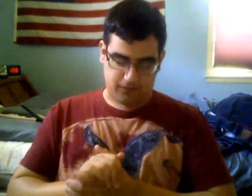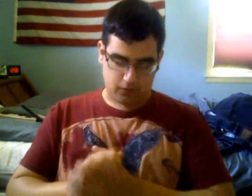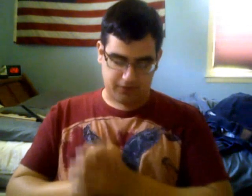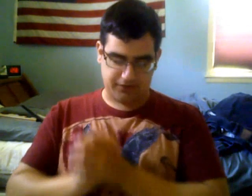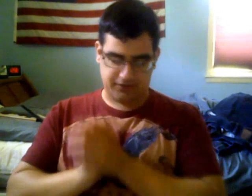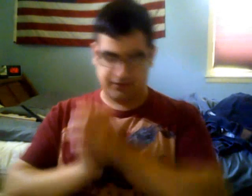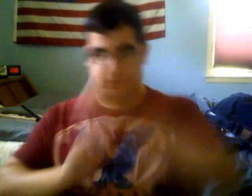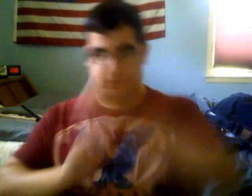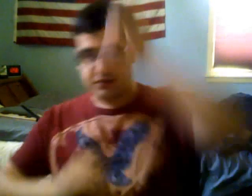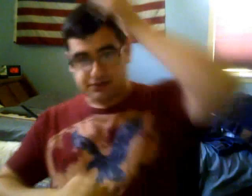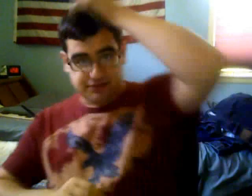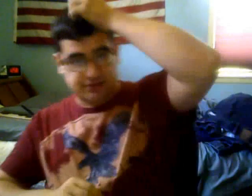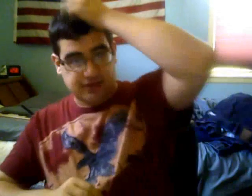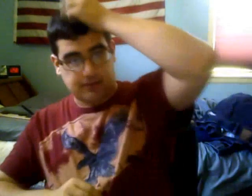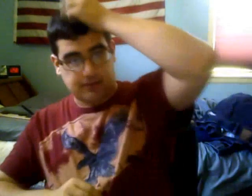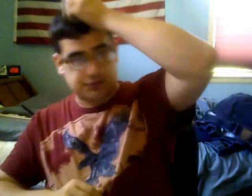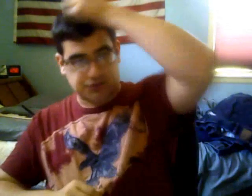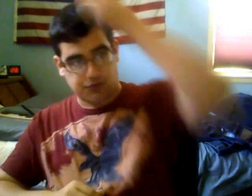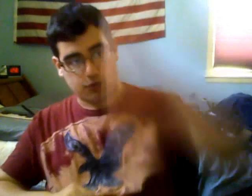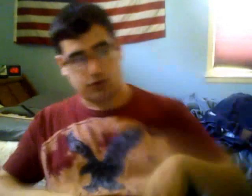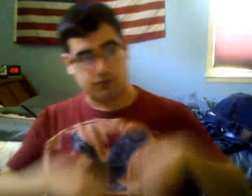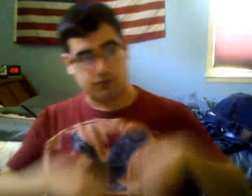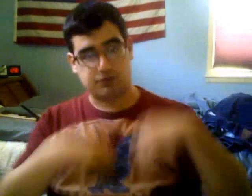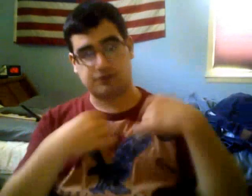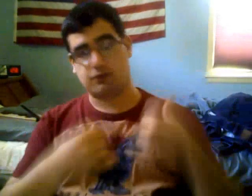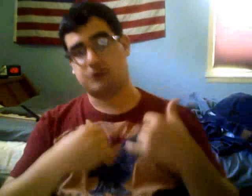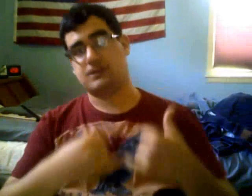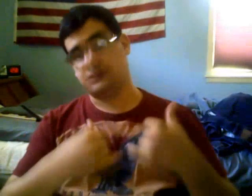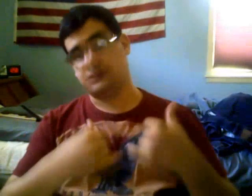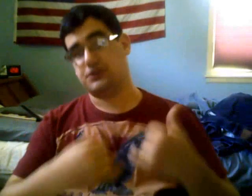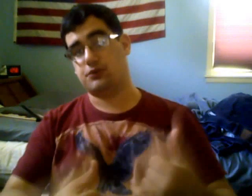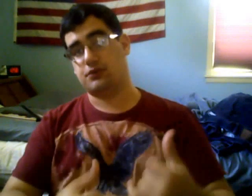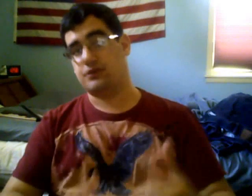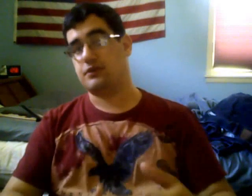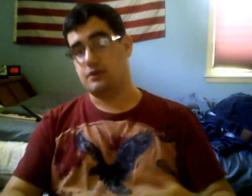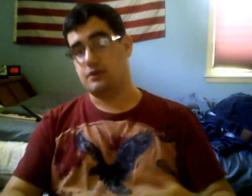President Ford is able to secure the